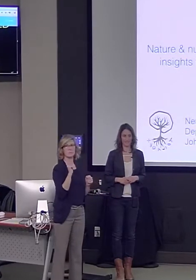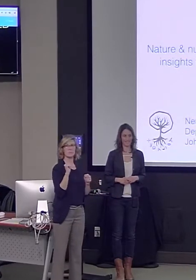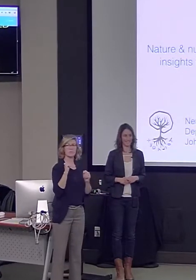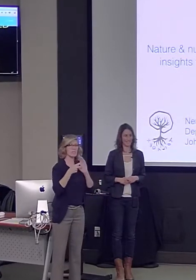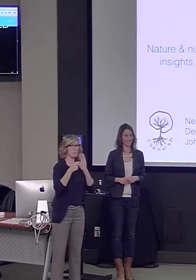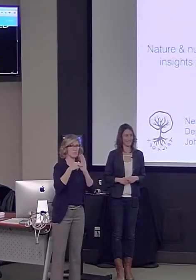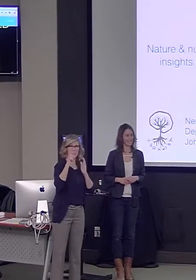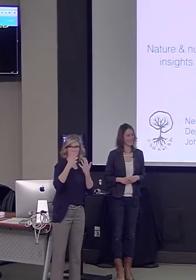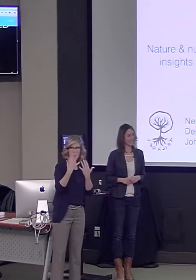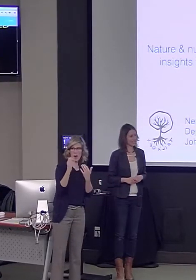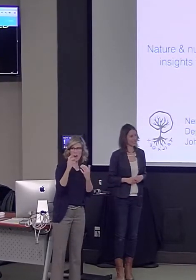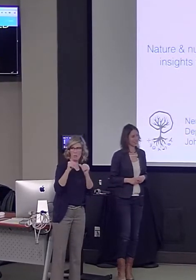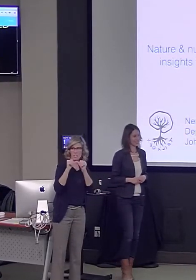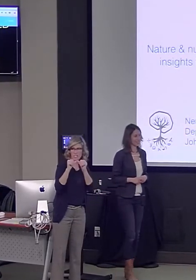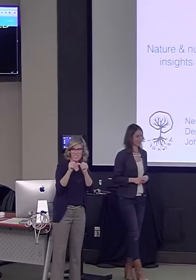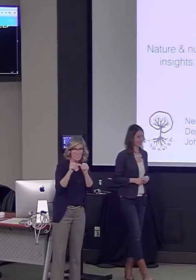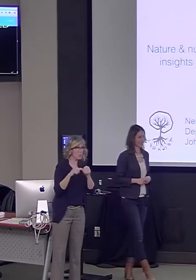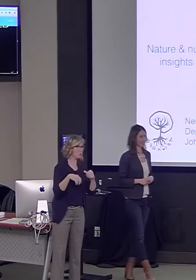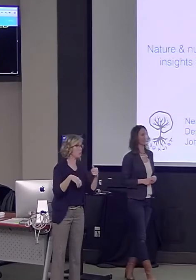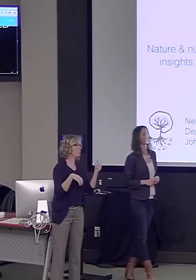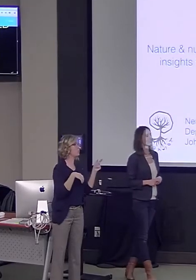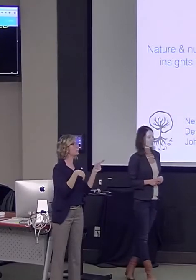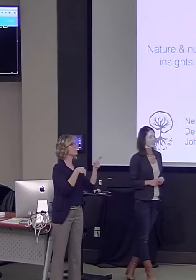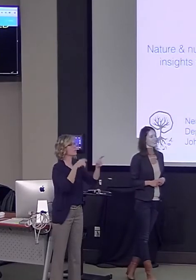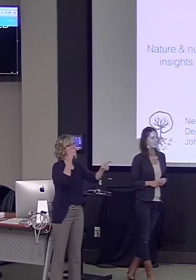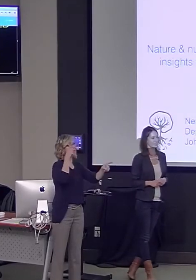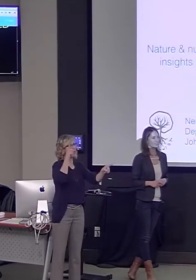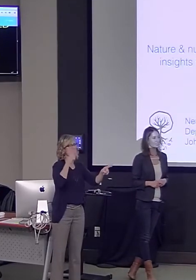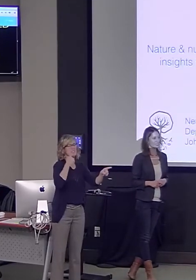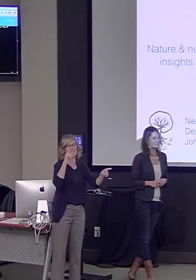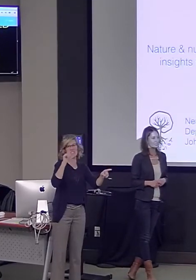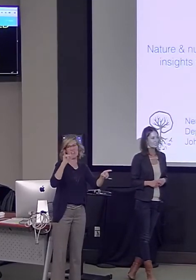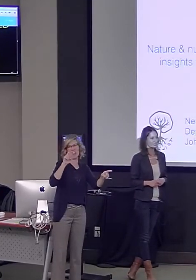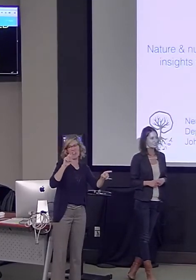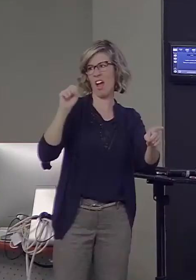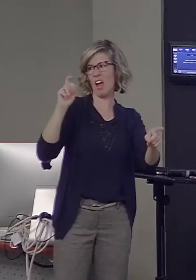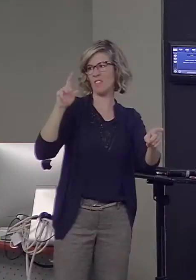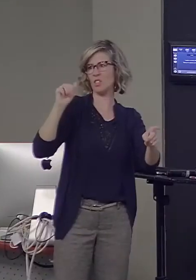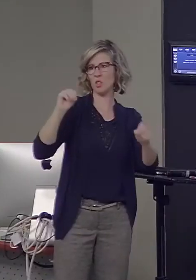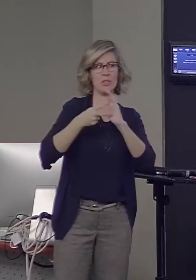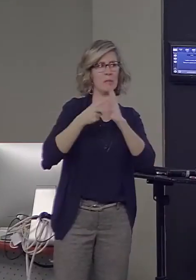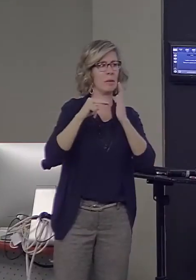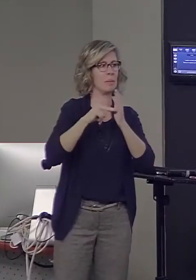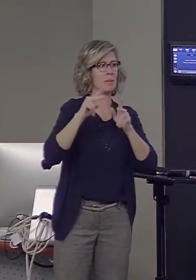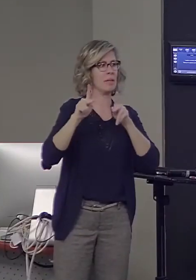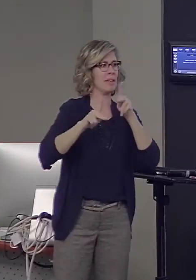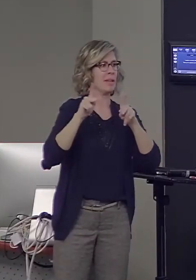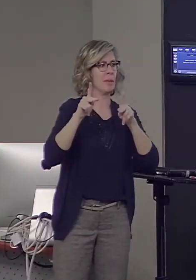Should I wait or should I keep talking?